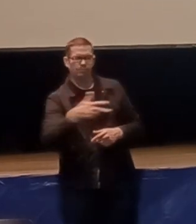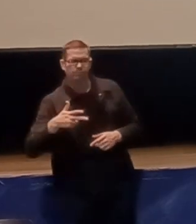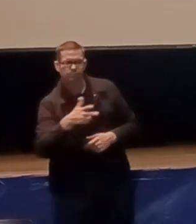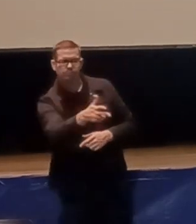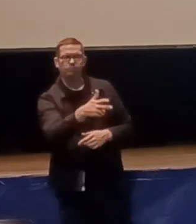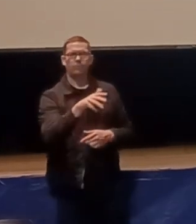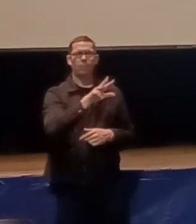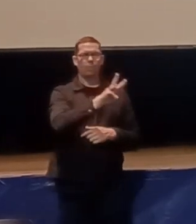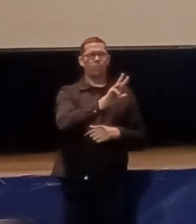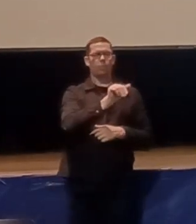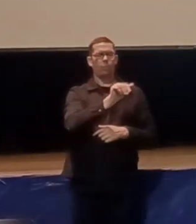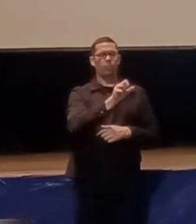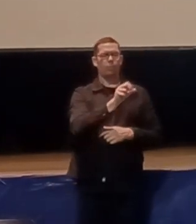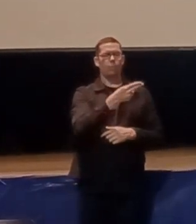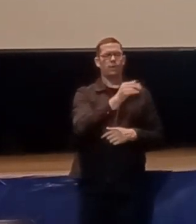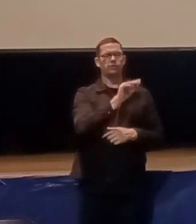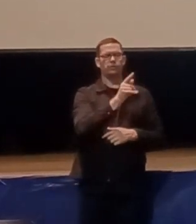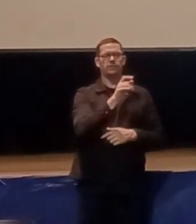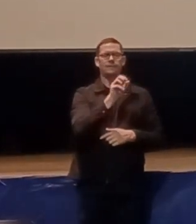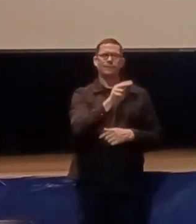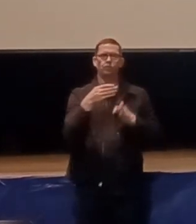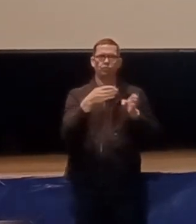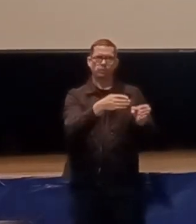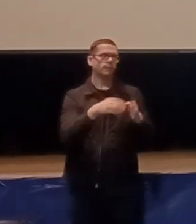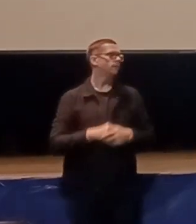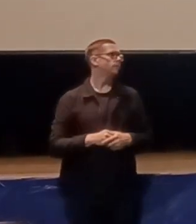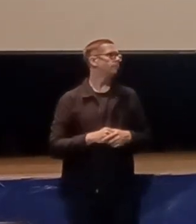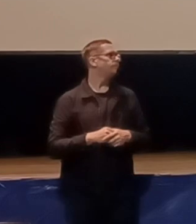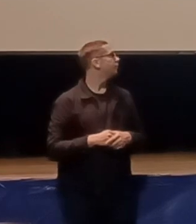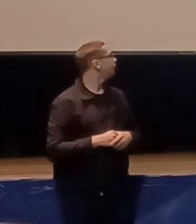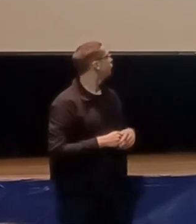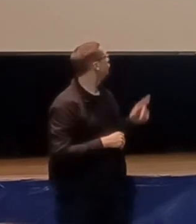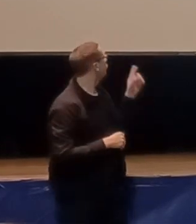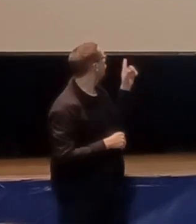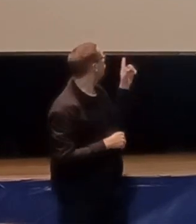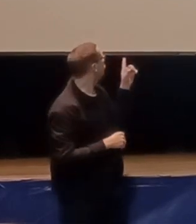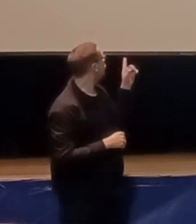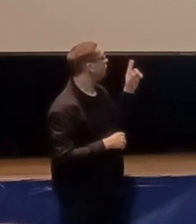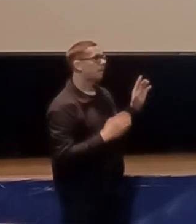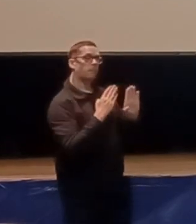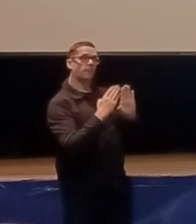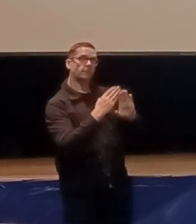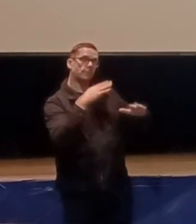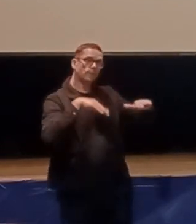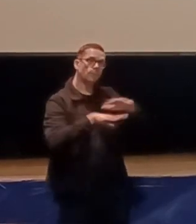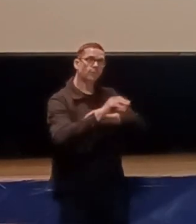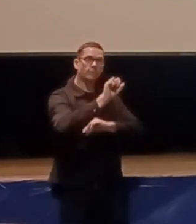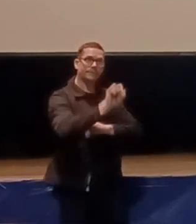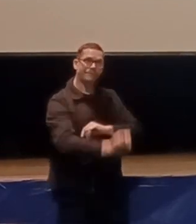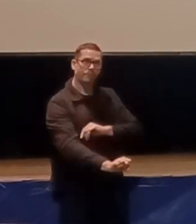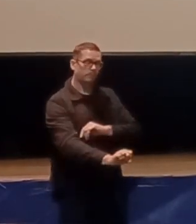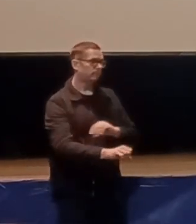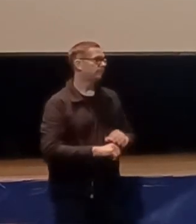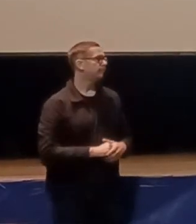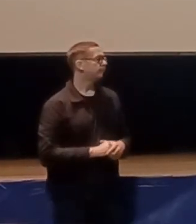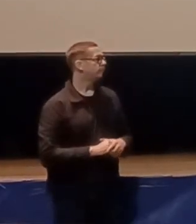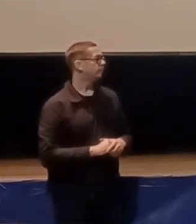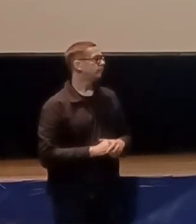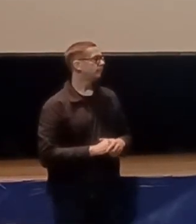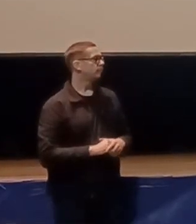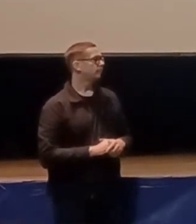Street. In this configuration, the buses would enter the facility at the southernmost point. I think